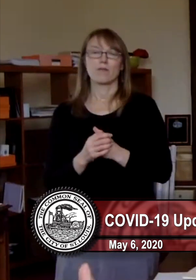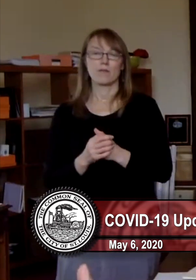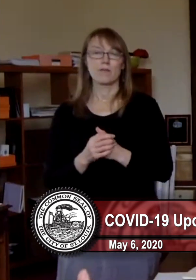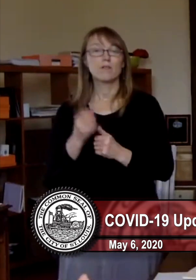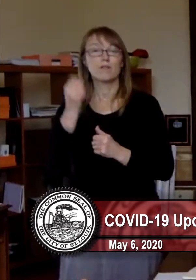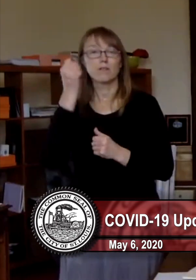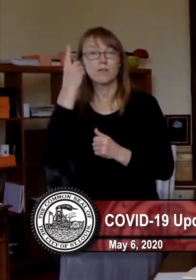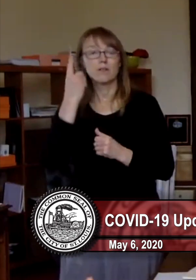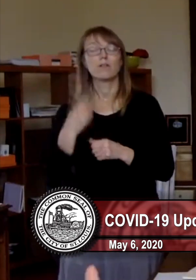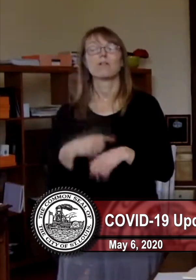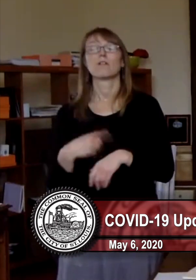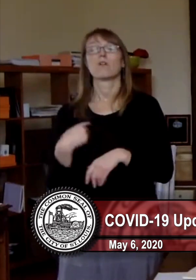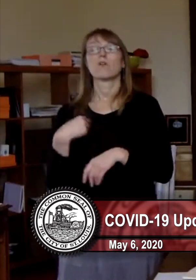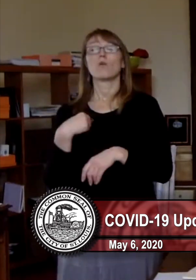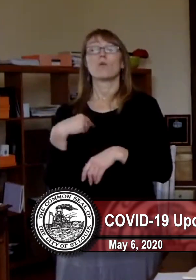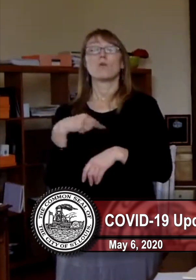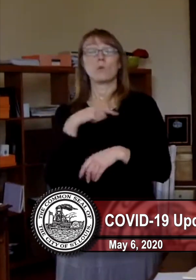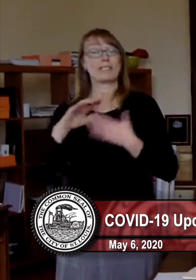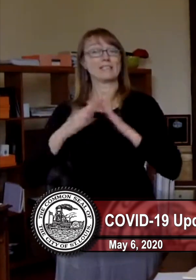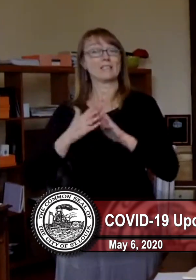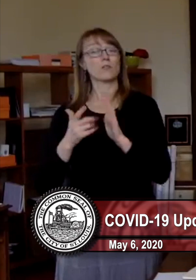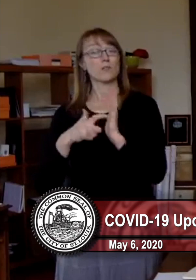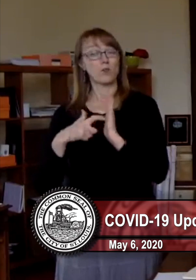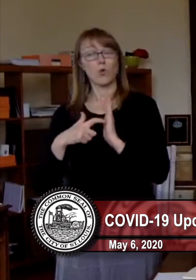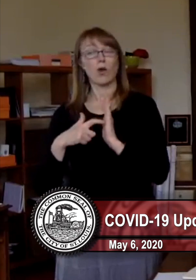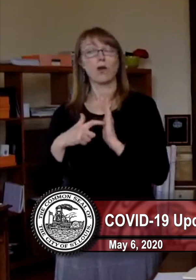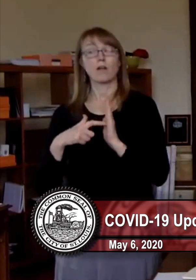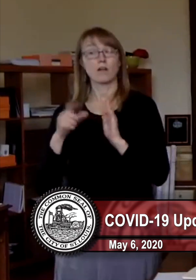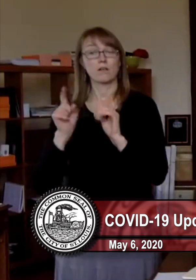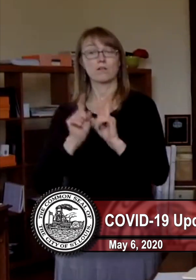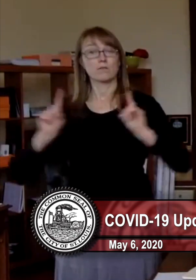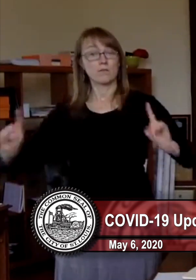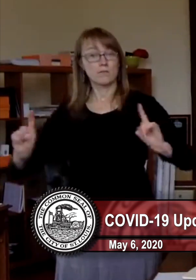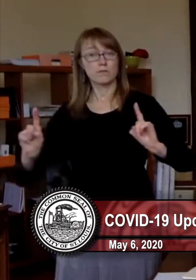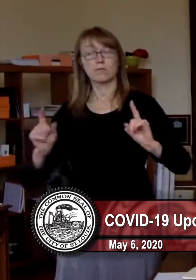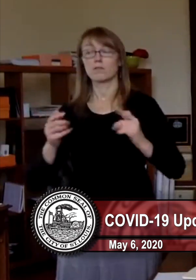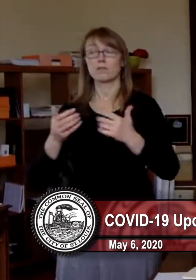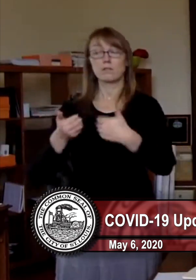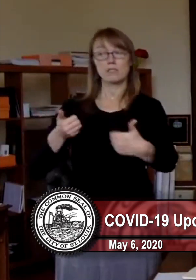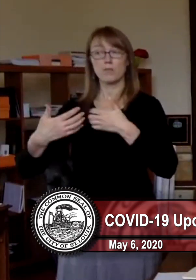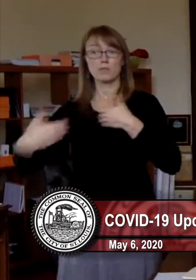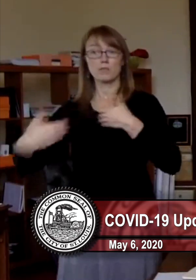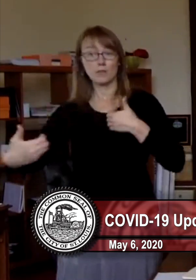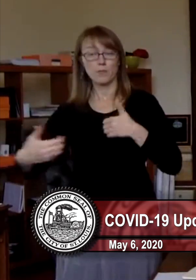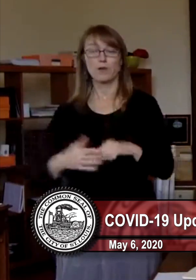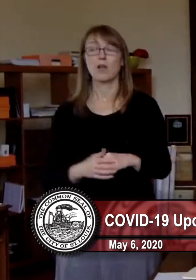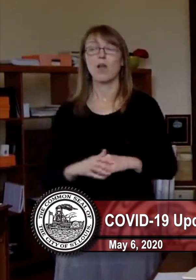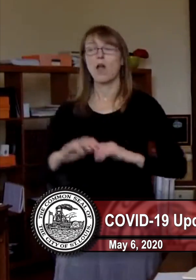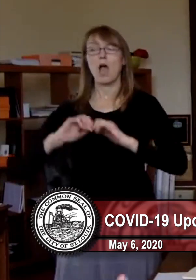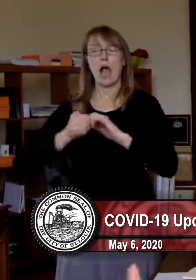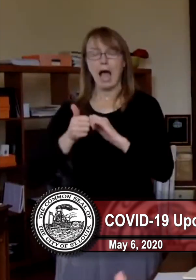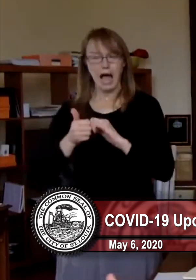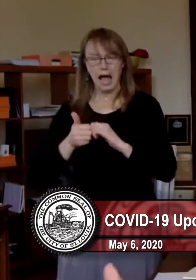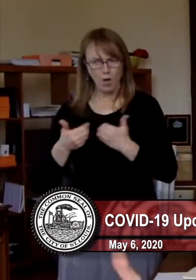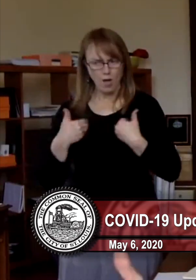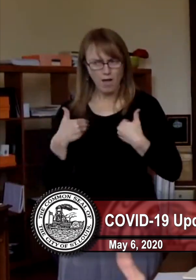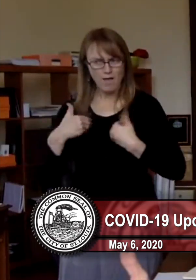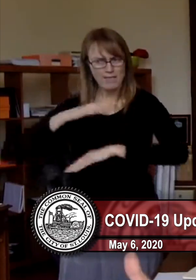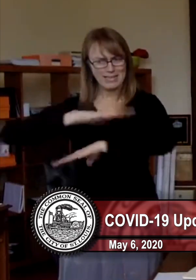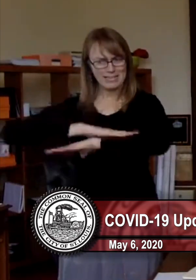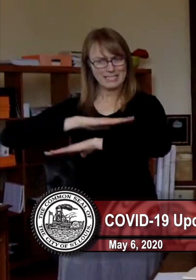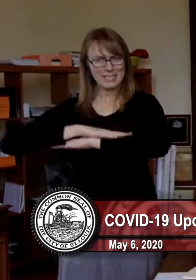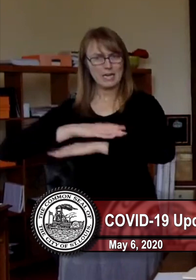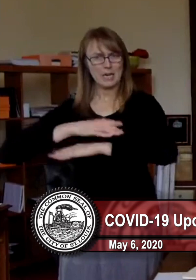require social distancing at casinos. They're going to have to work out what are they going to do with table games. If you normally